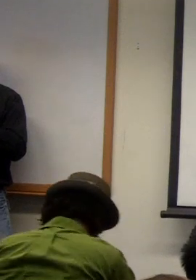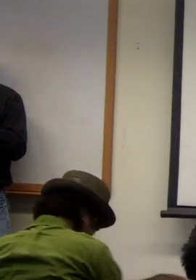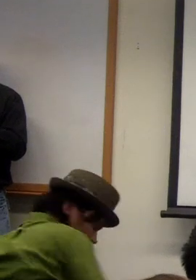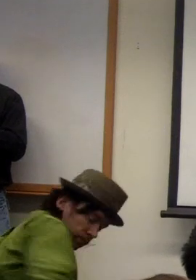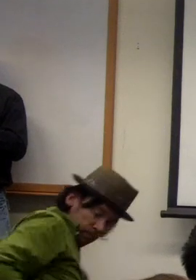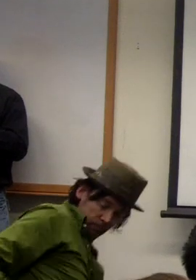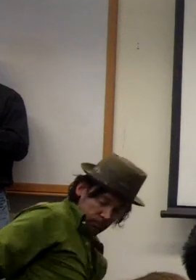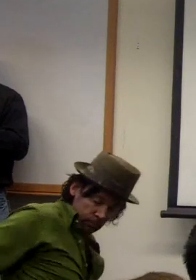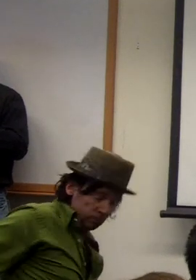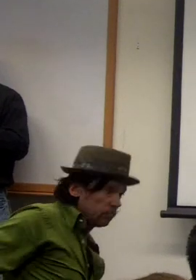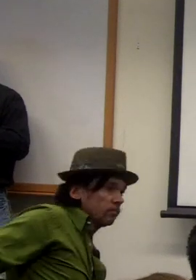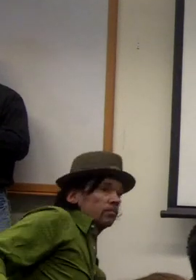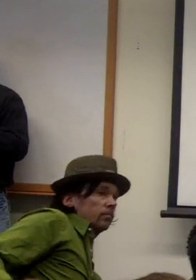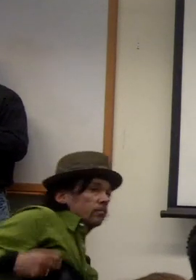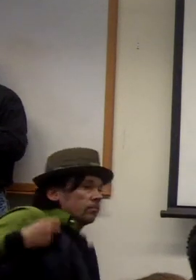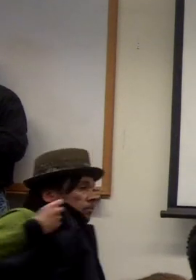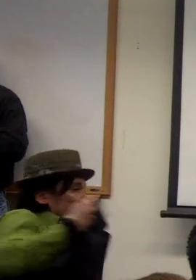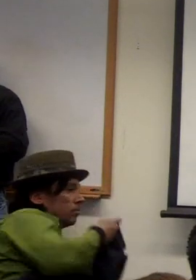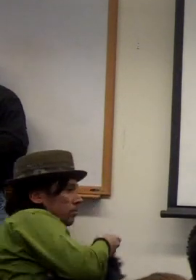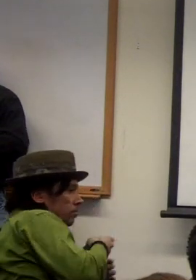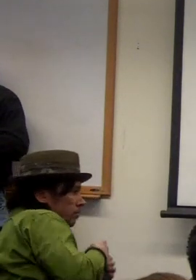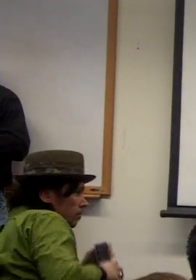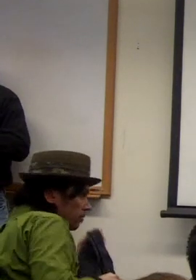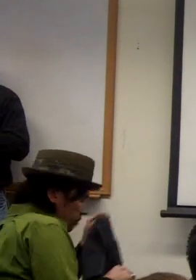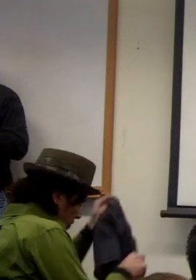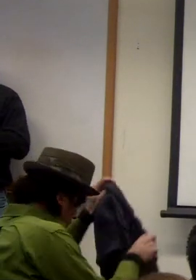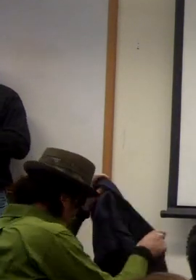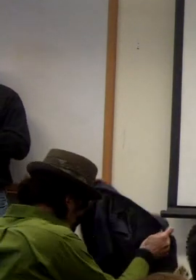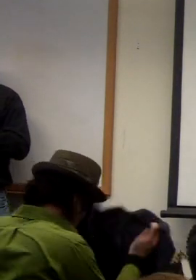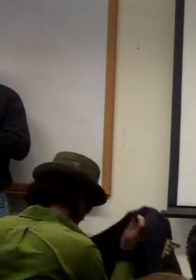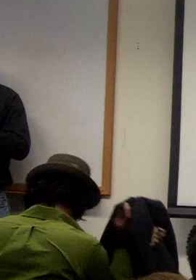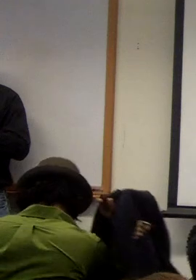happen, right? And so essentially what I'm saying